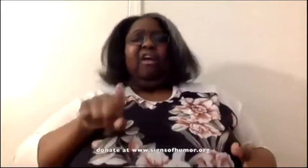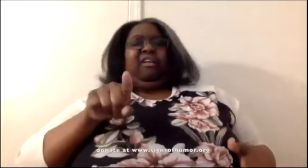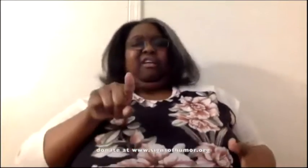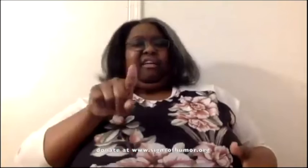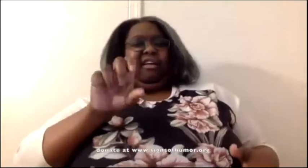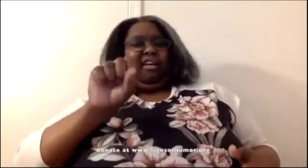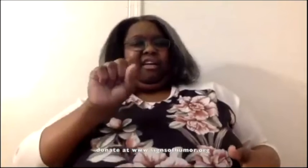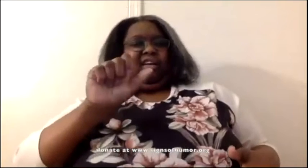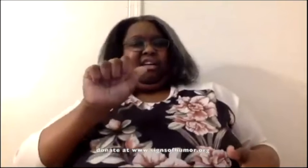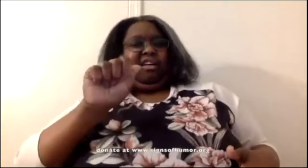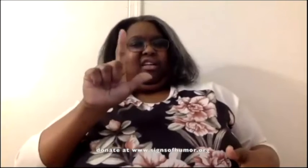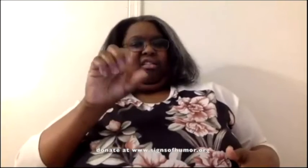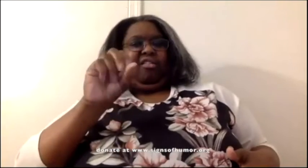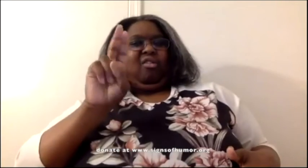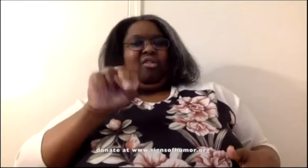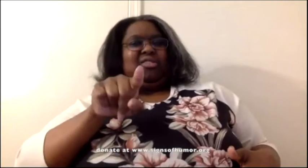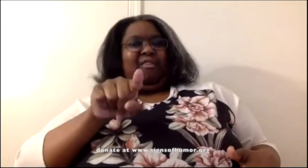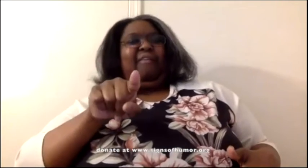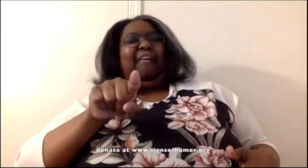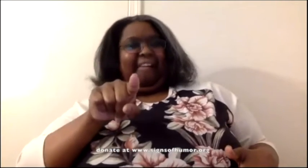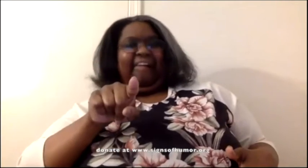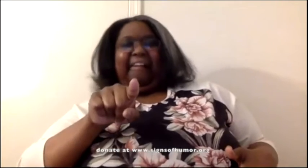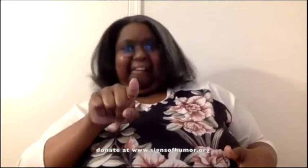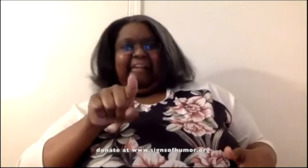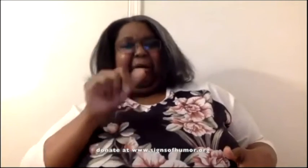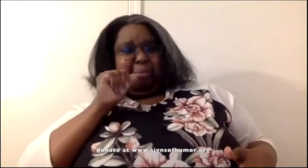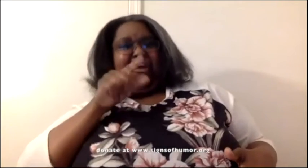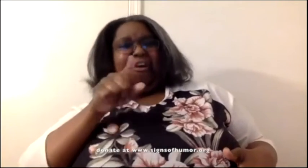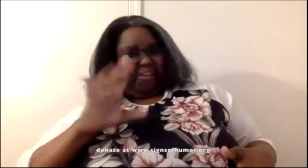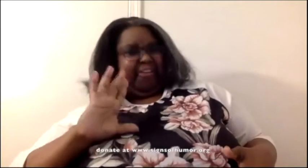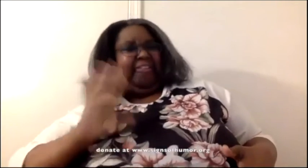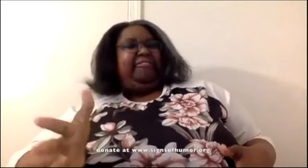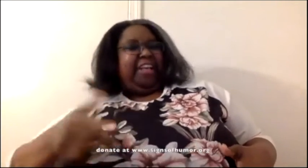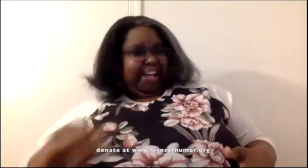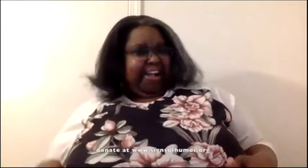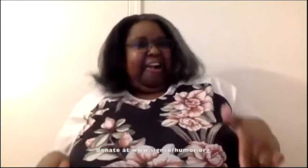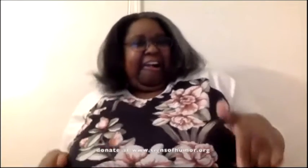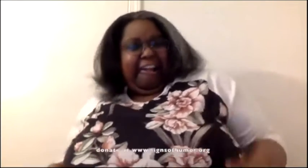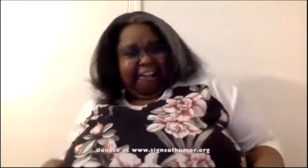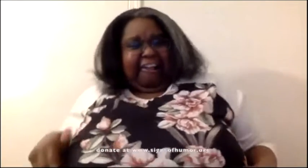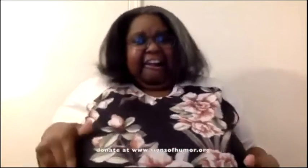He's looking like a gunslinging cowboy. And he notices a saloon. That's a